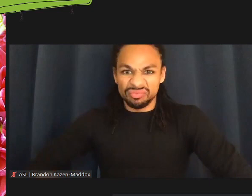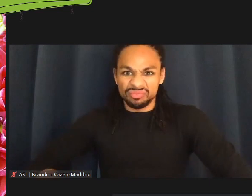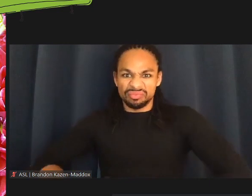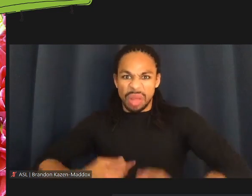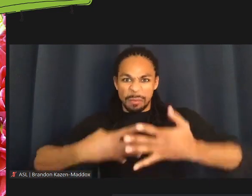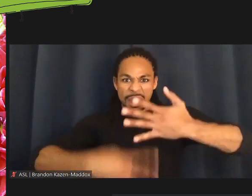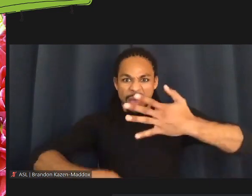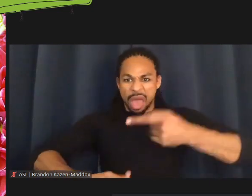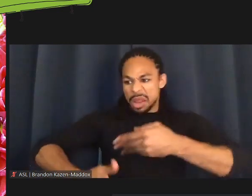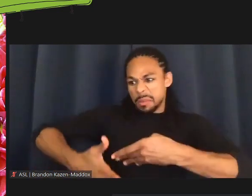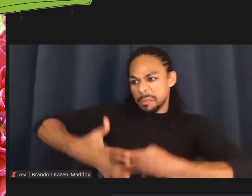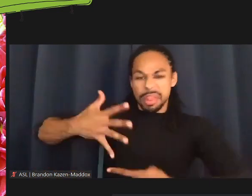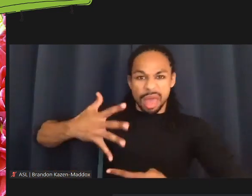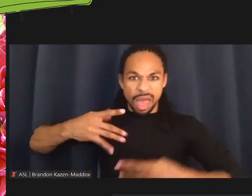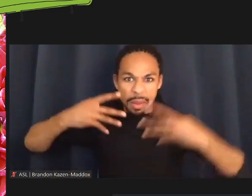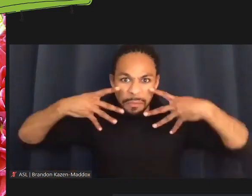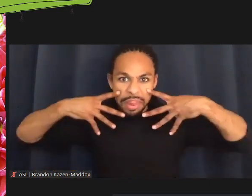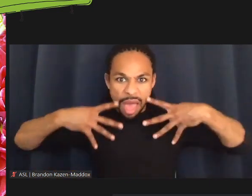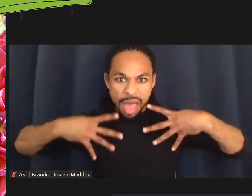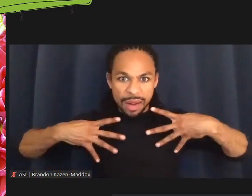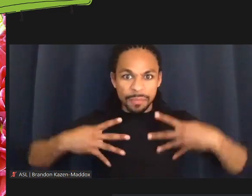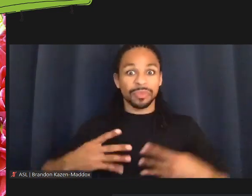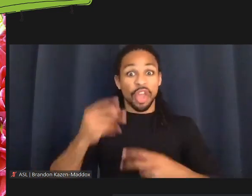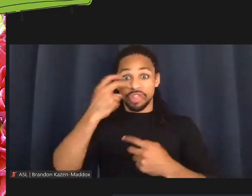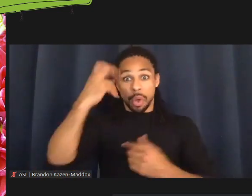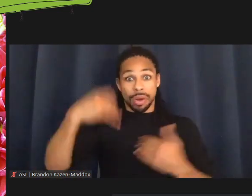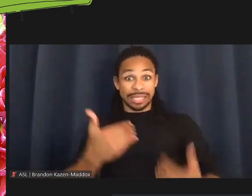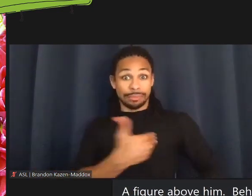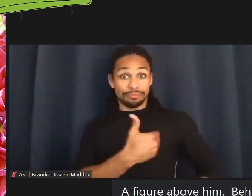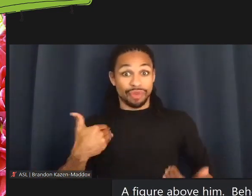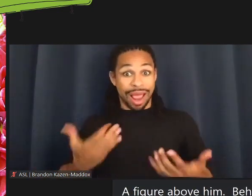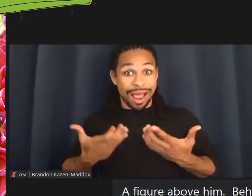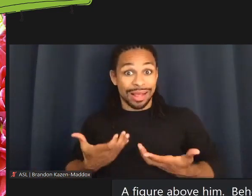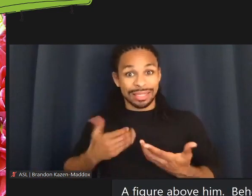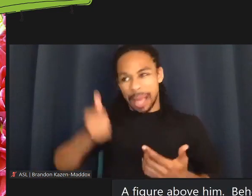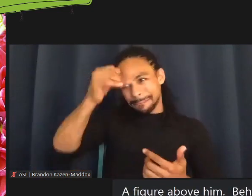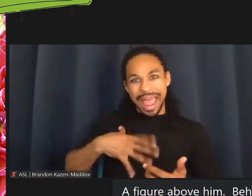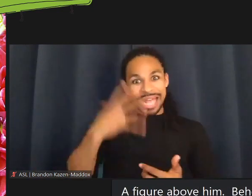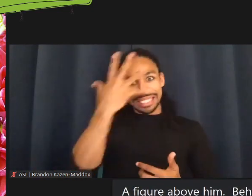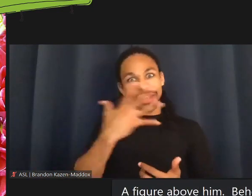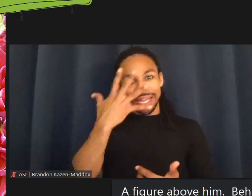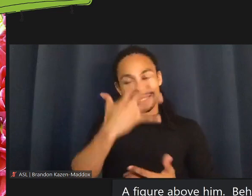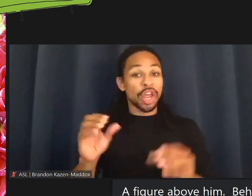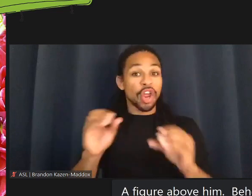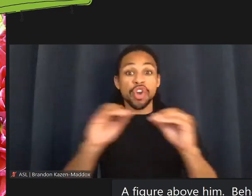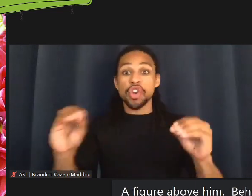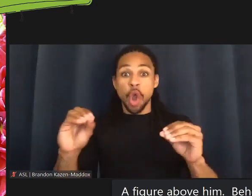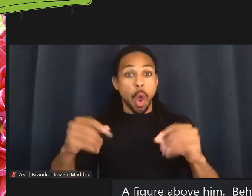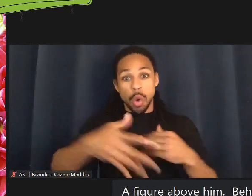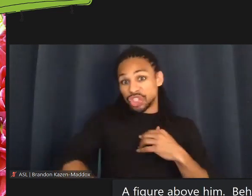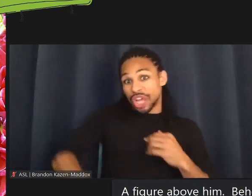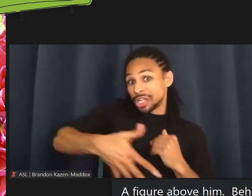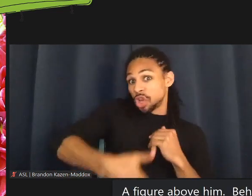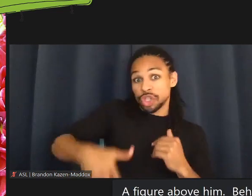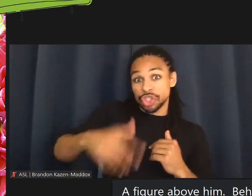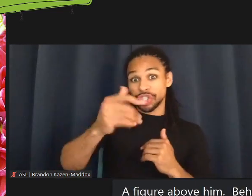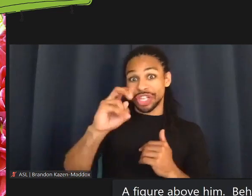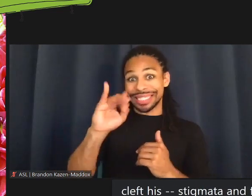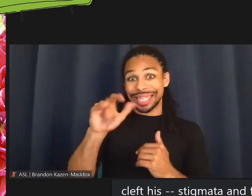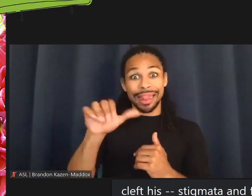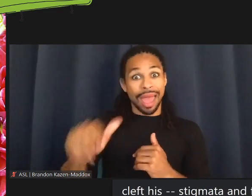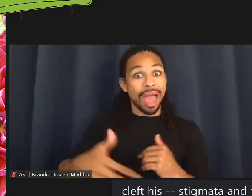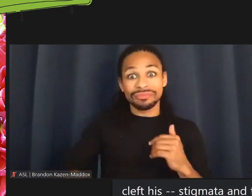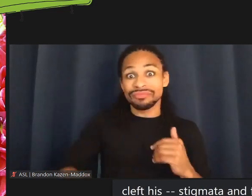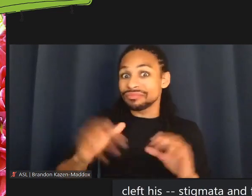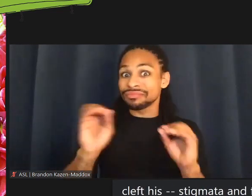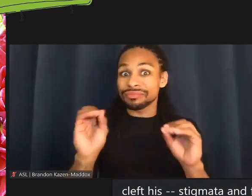coagula. The goat has titties and a dude's face and no genitals to speak of. The thing no one